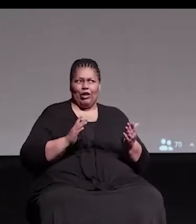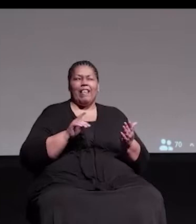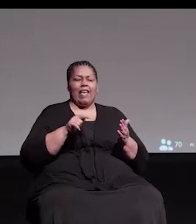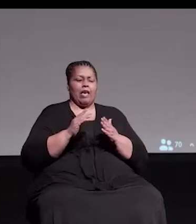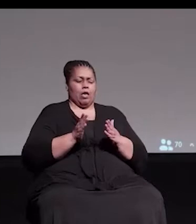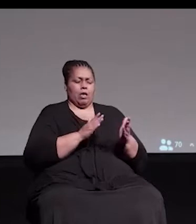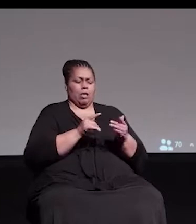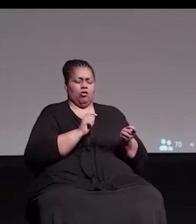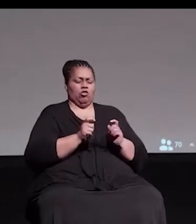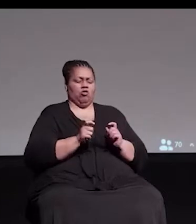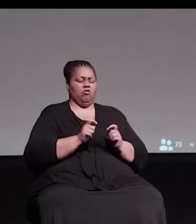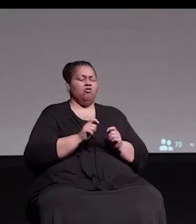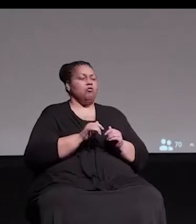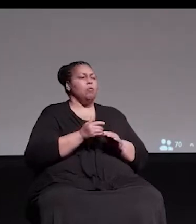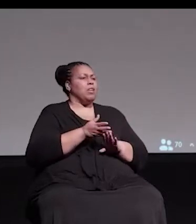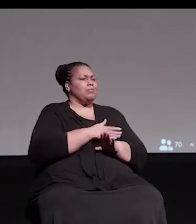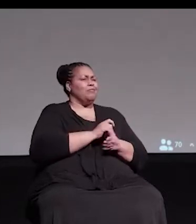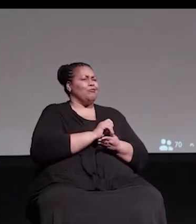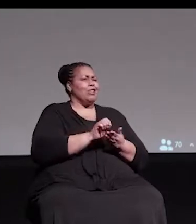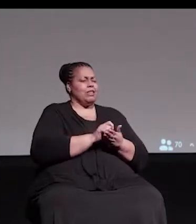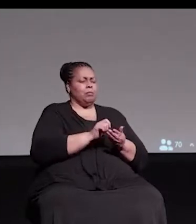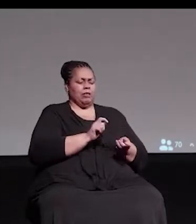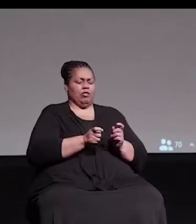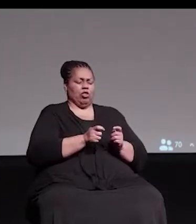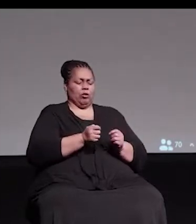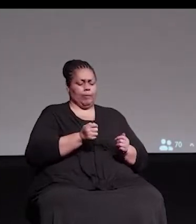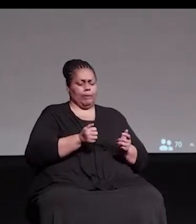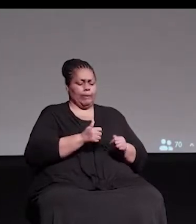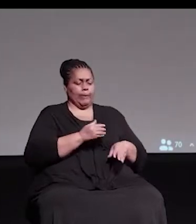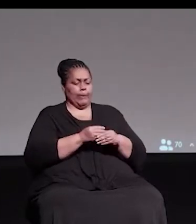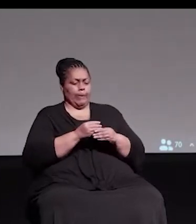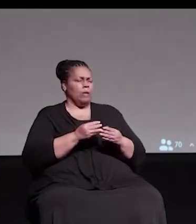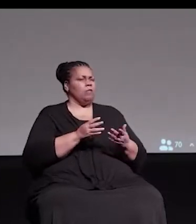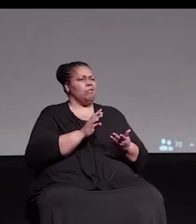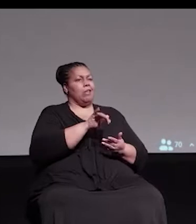reorganize something that's pre-written. But very, very often in independent